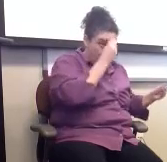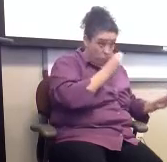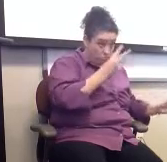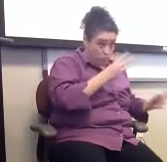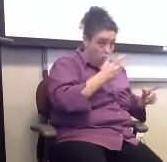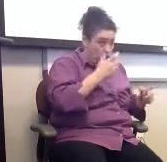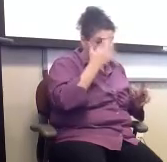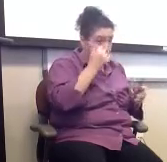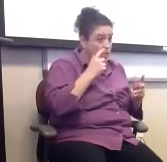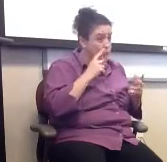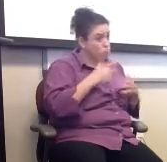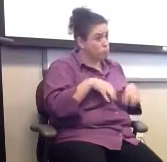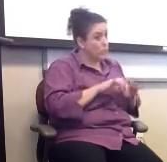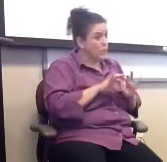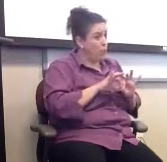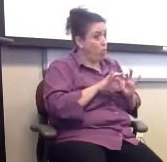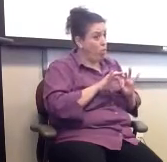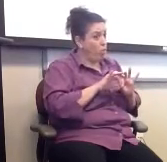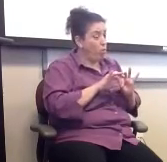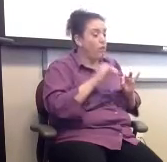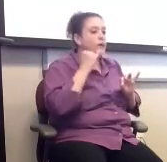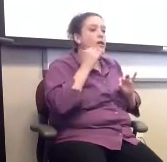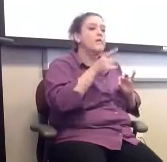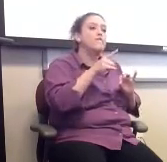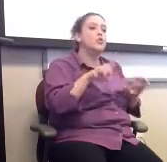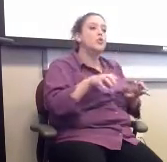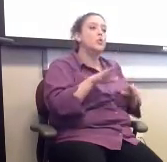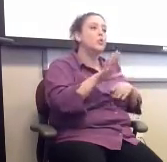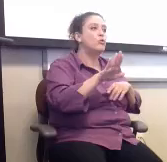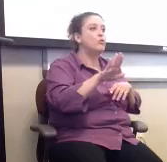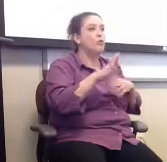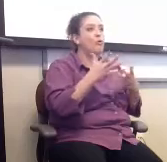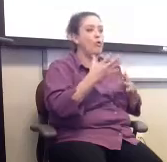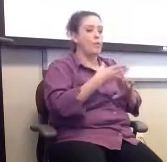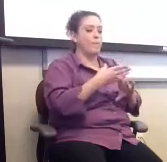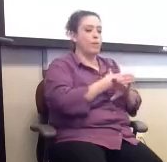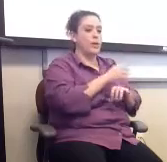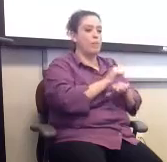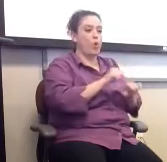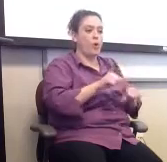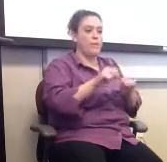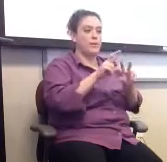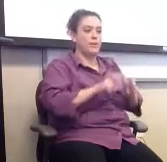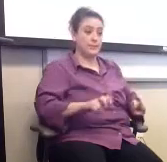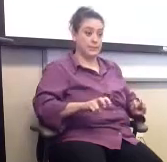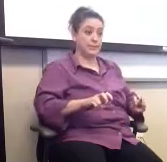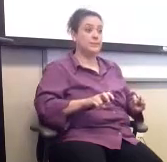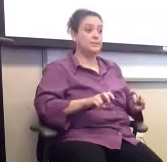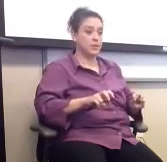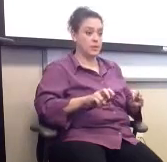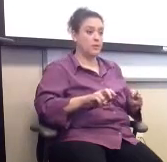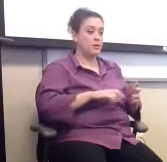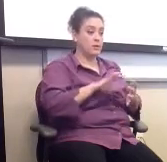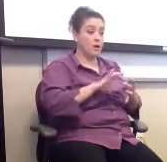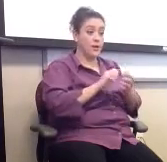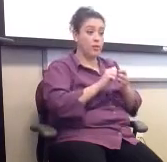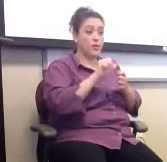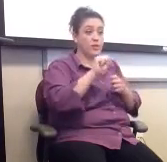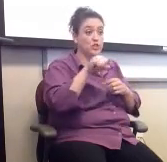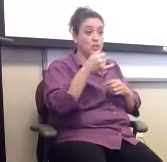big deal. If you're doing your pre-employability assessment contact with the SJBT provider, you can talk to